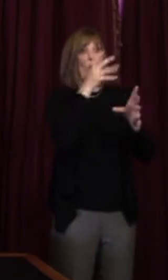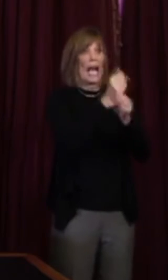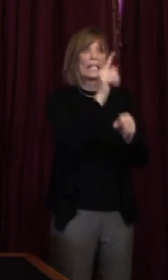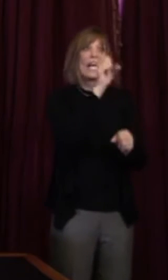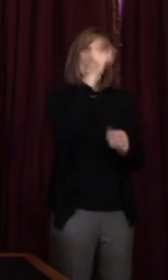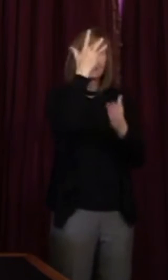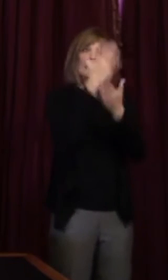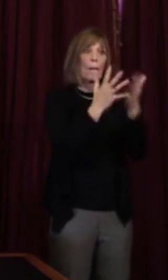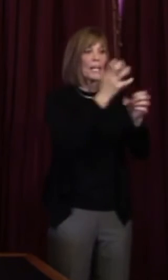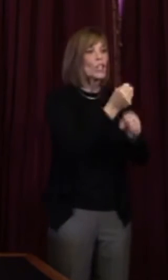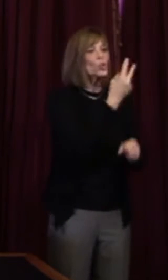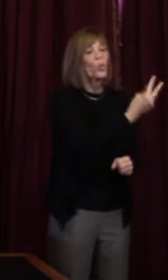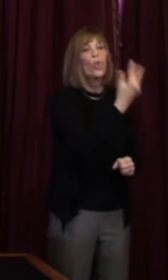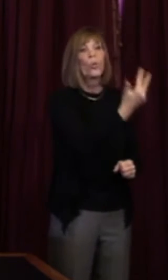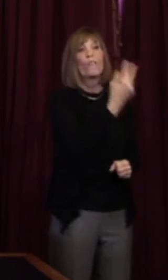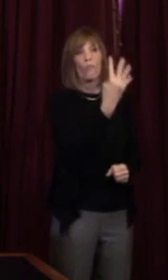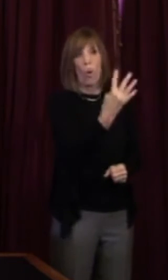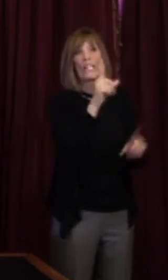every day, because we take